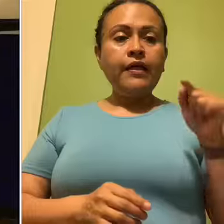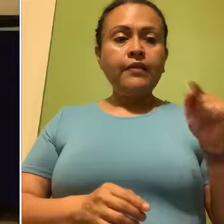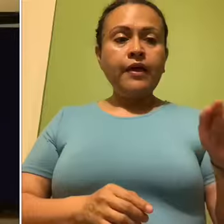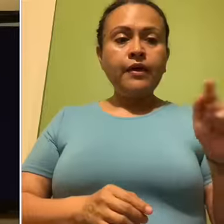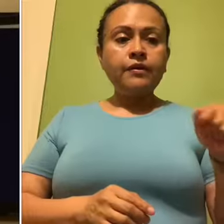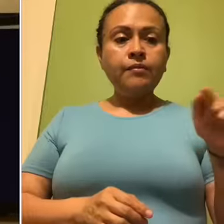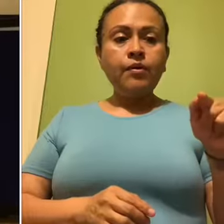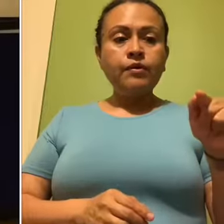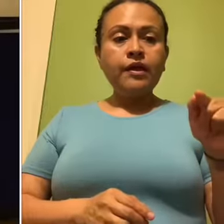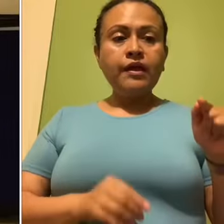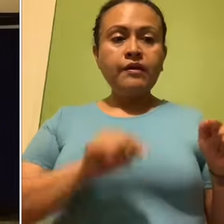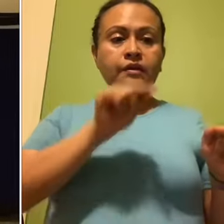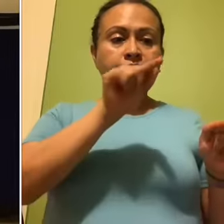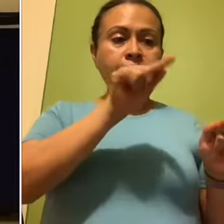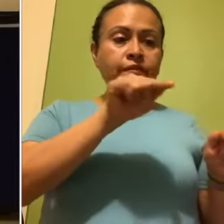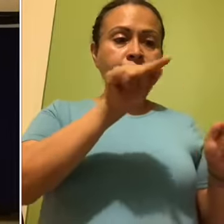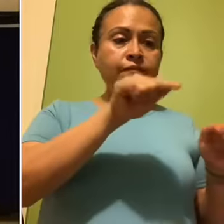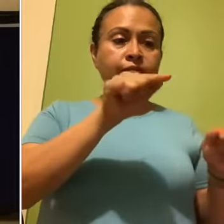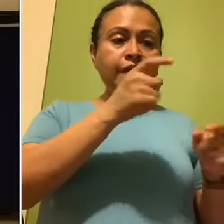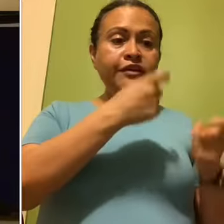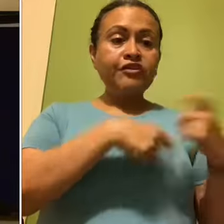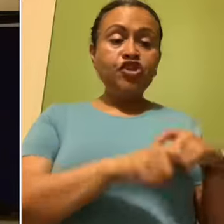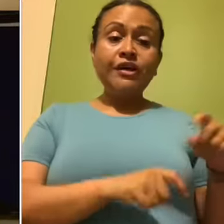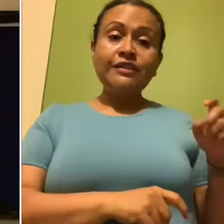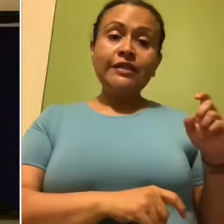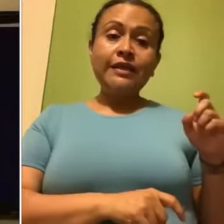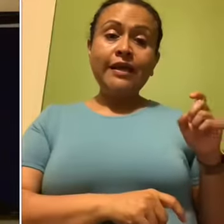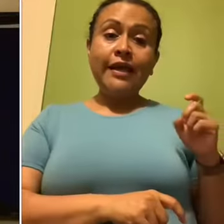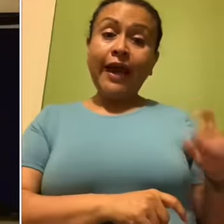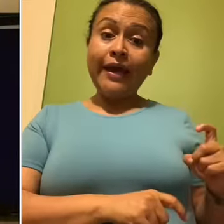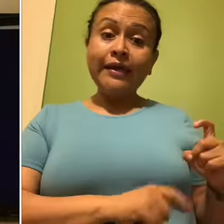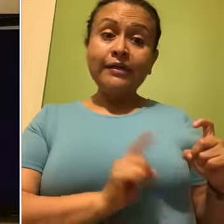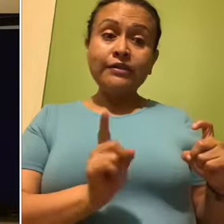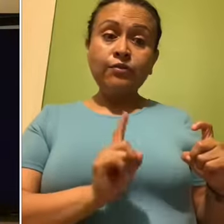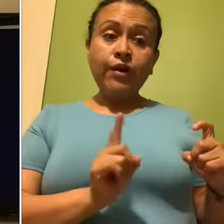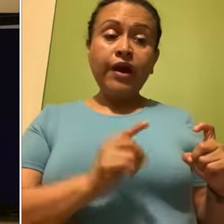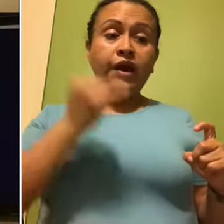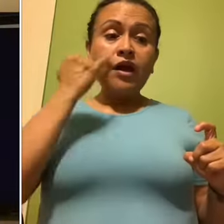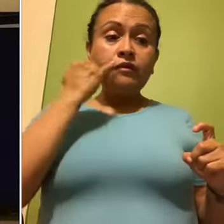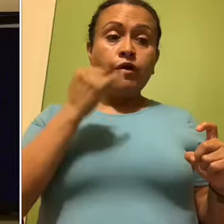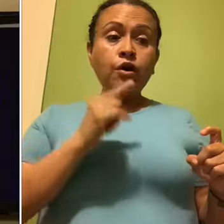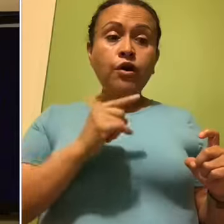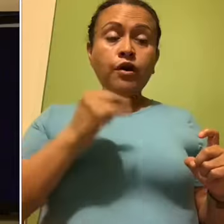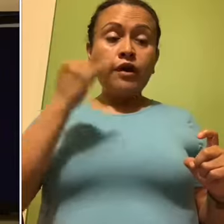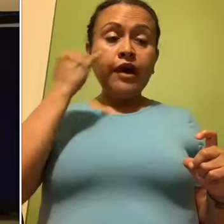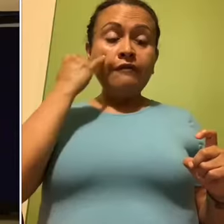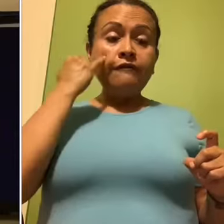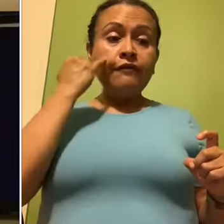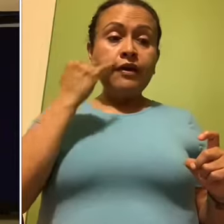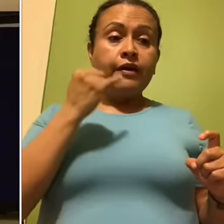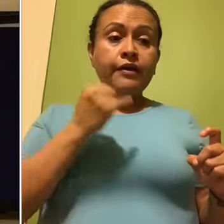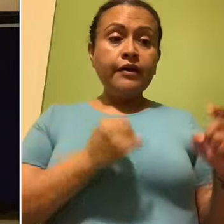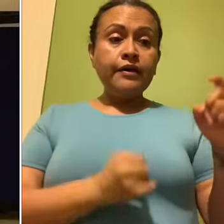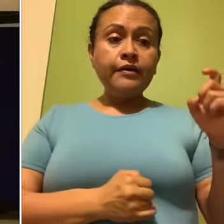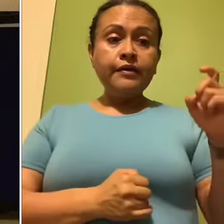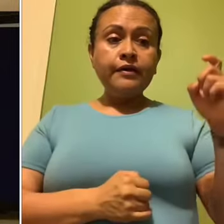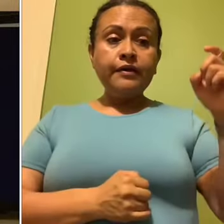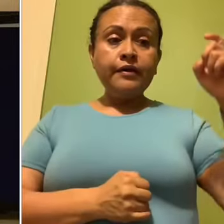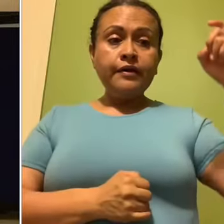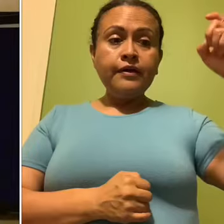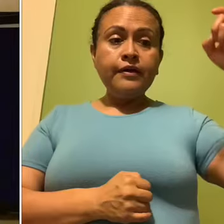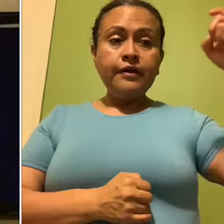point and this point right over here. And let's do the same exercise. What's the change in x? Well, let's see. If we're going